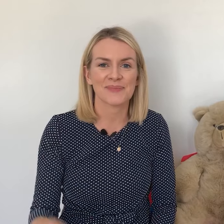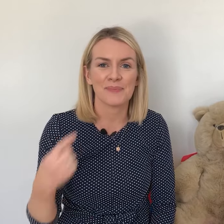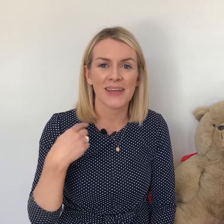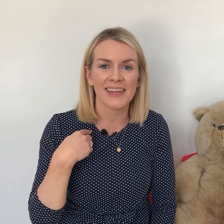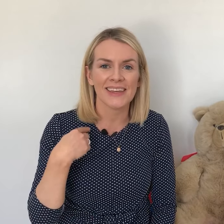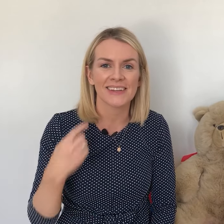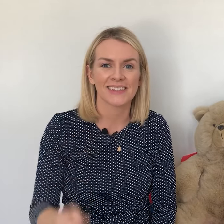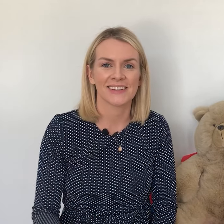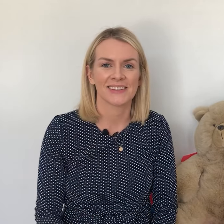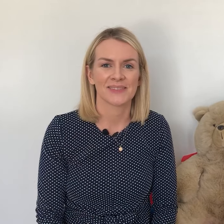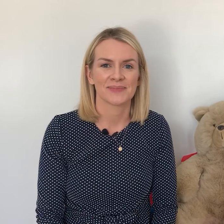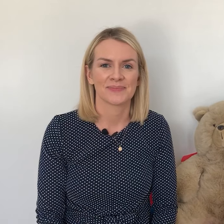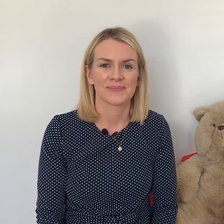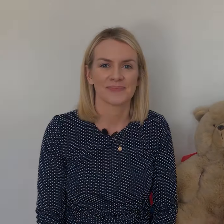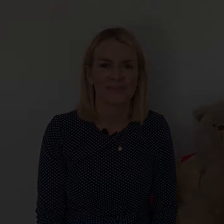me.